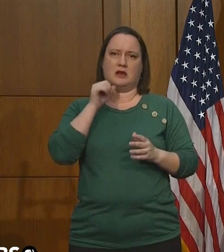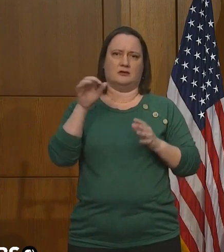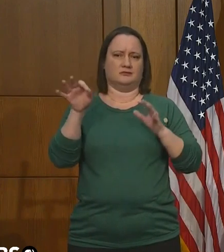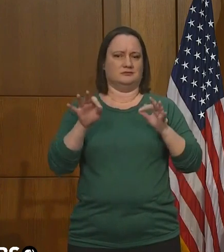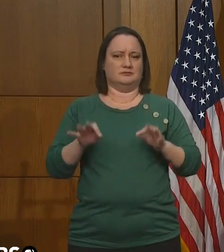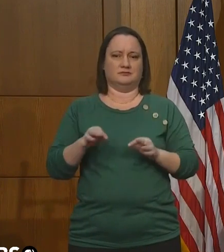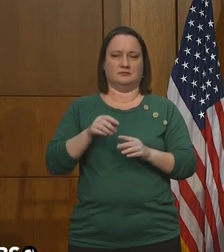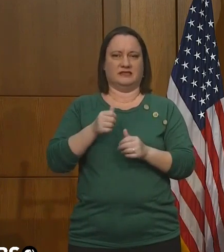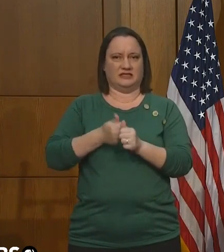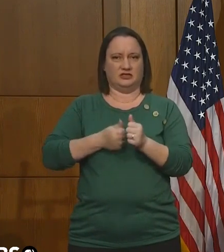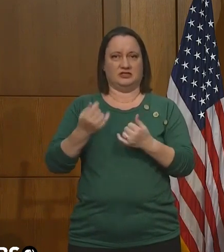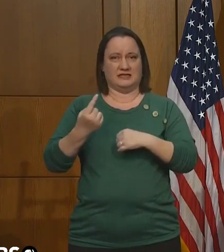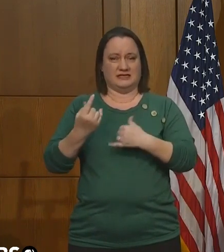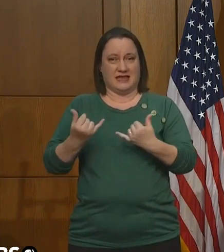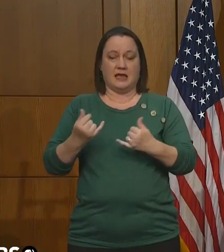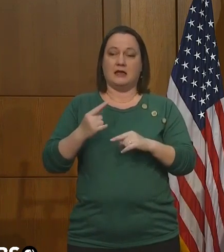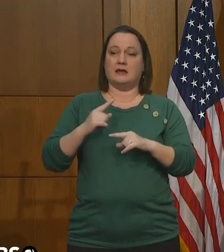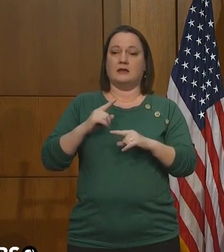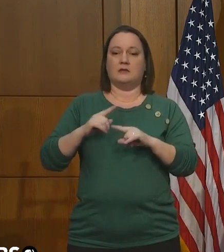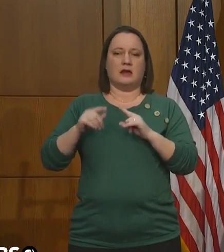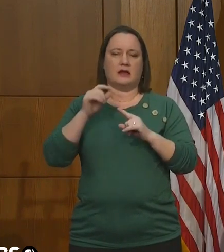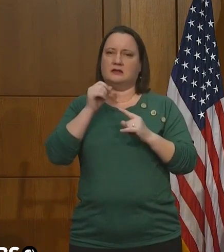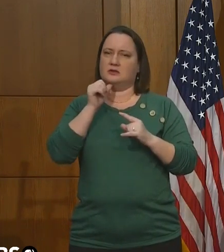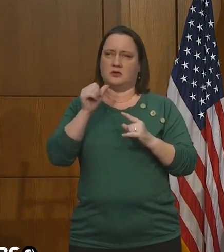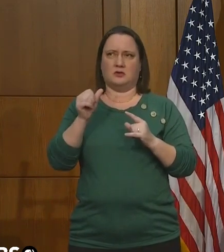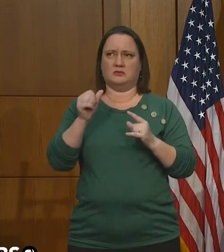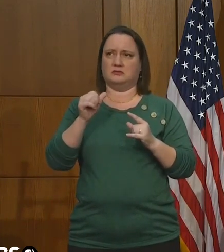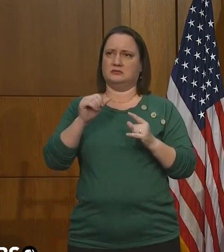of today, changing anything moving forward. But